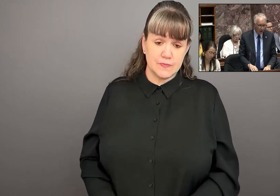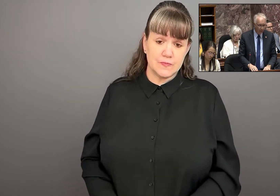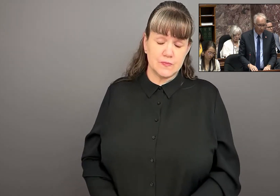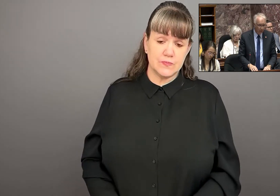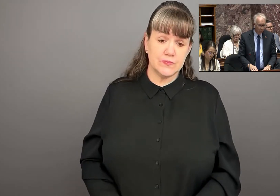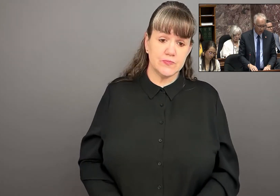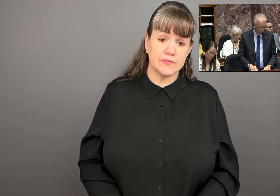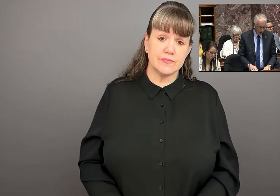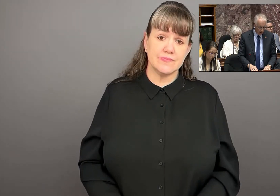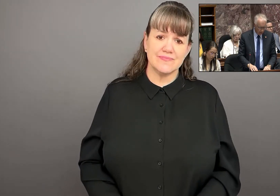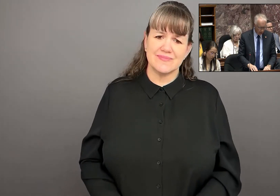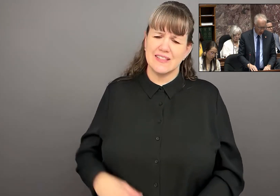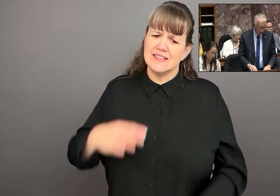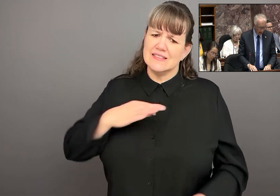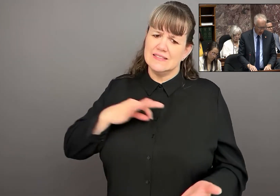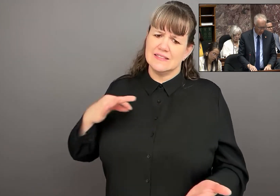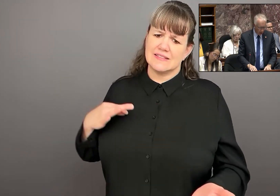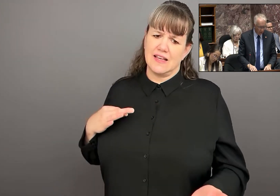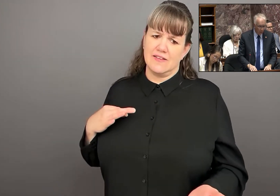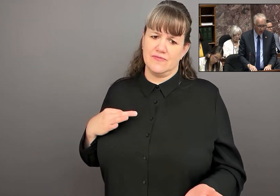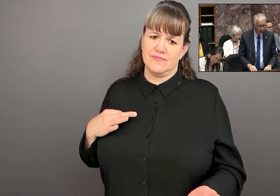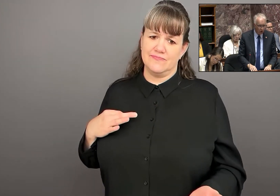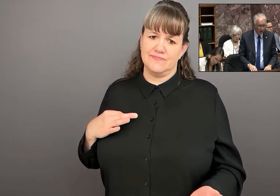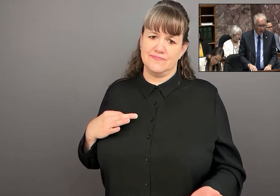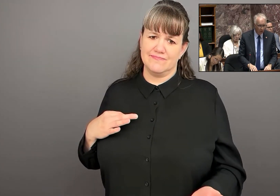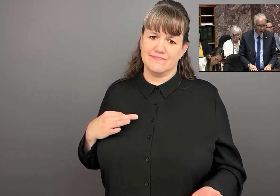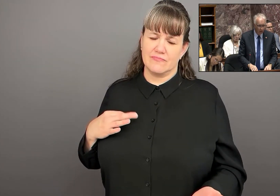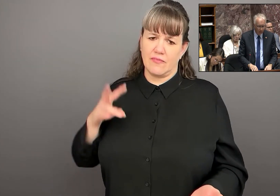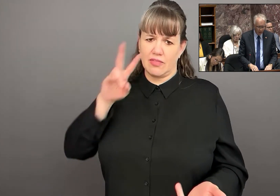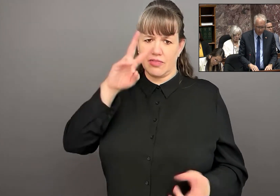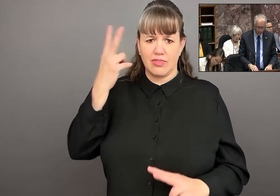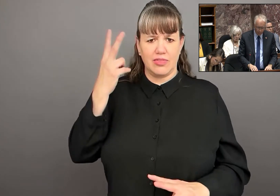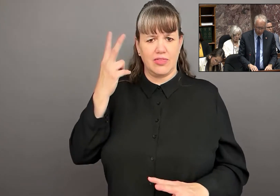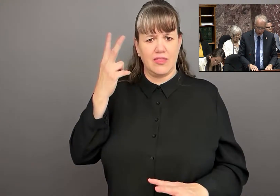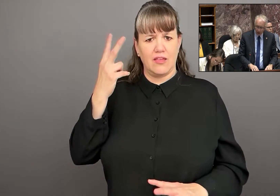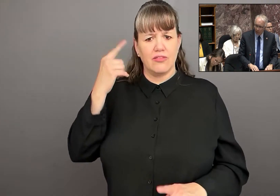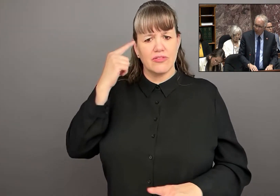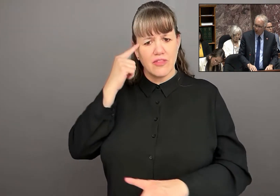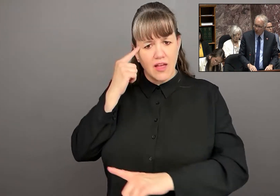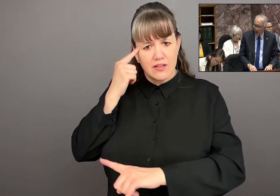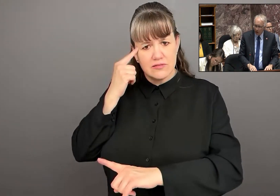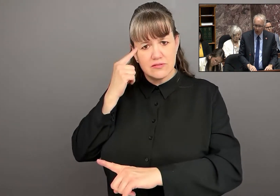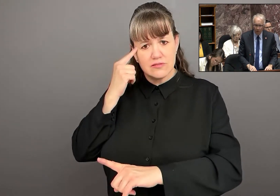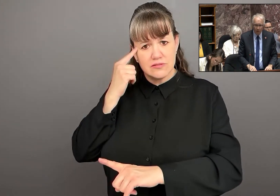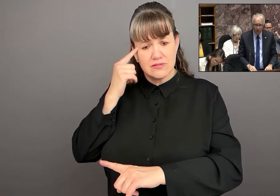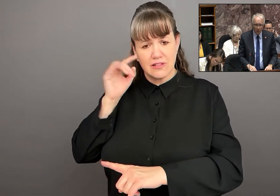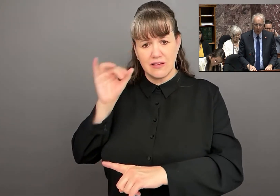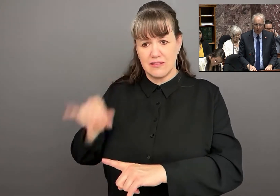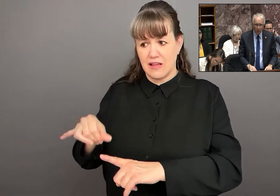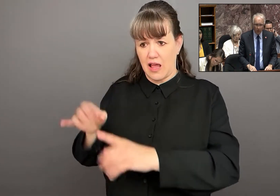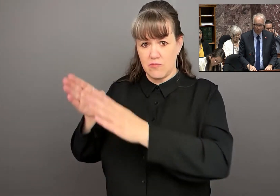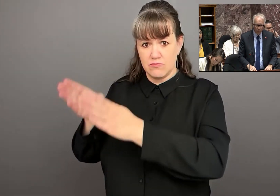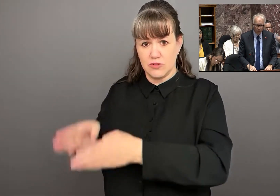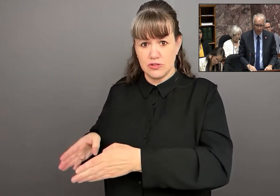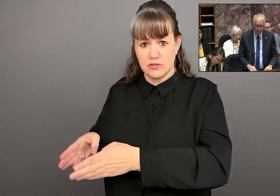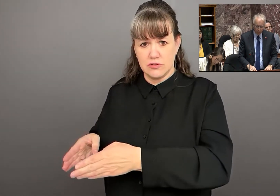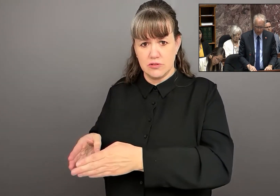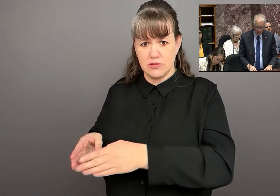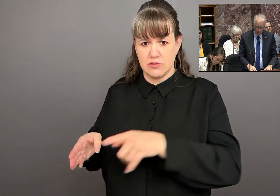signed off on the wellness checks. But Mr. Speaker, this story gets